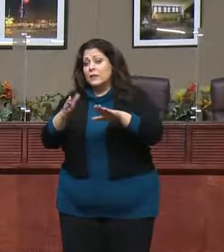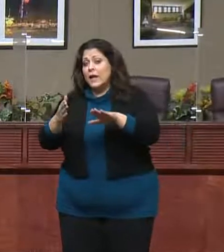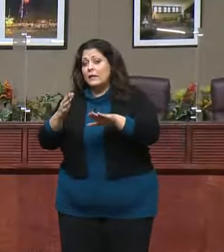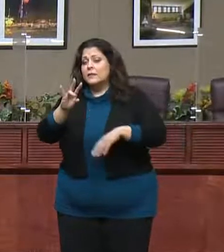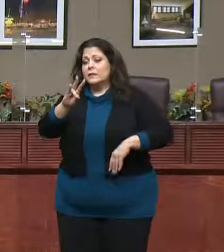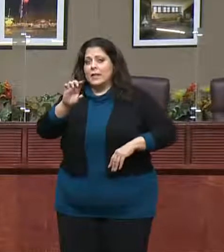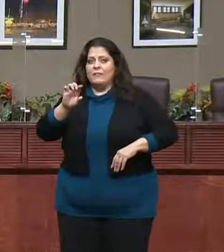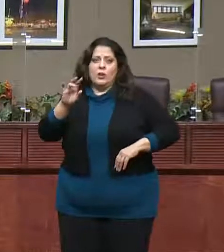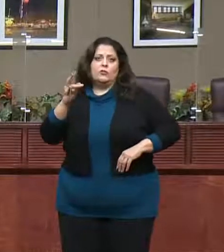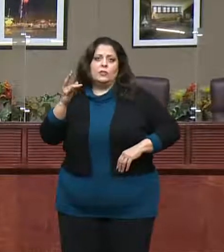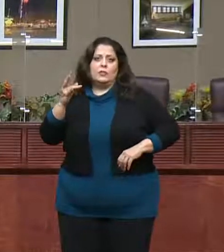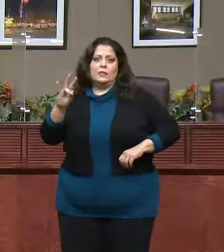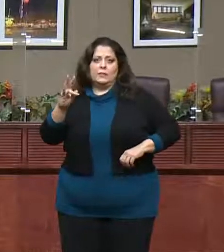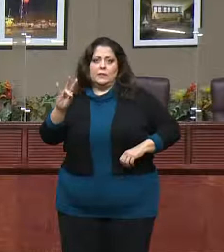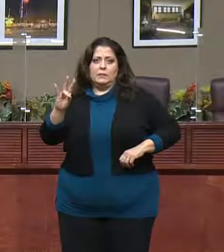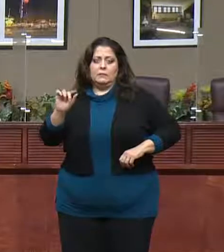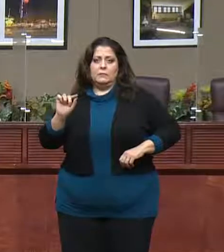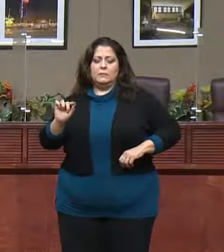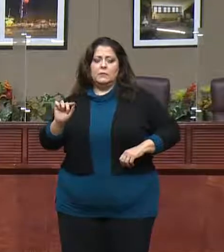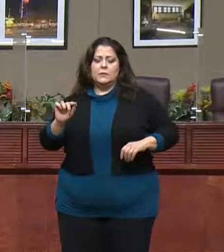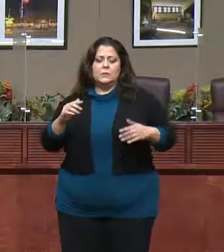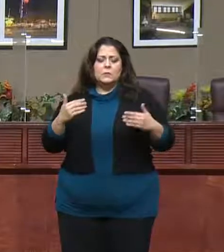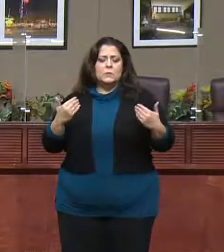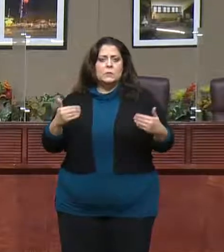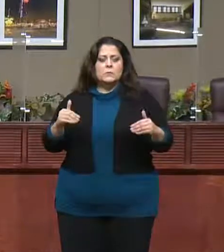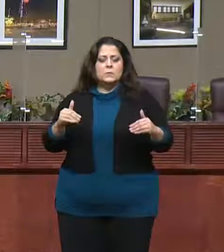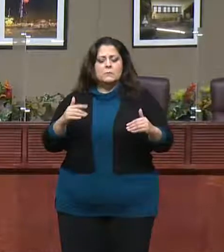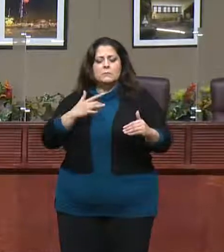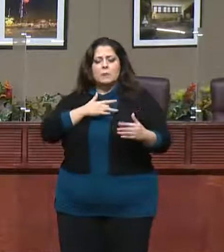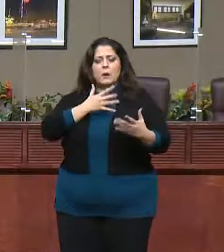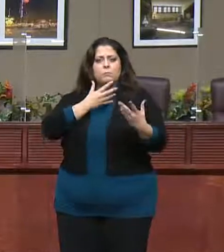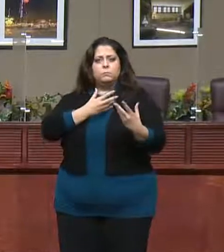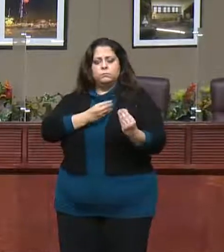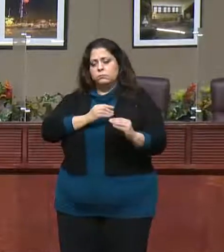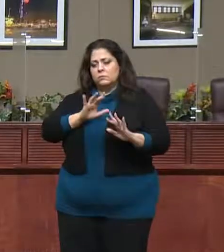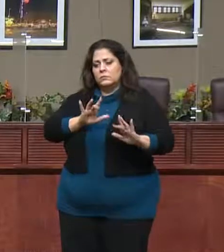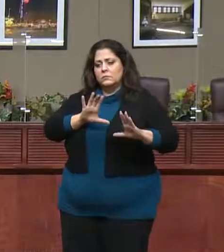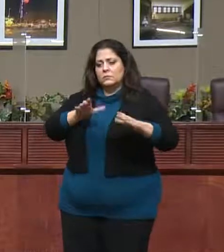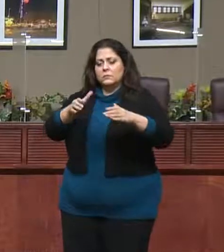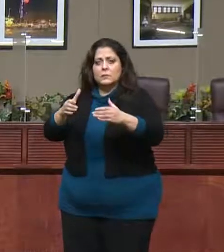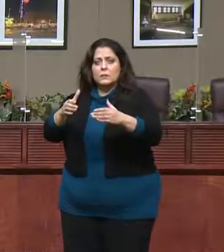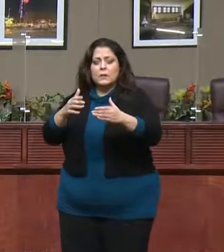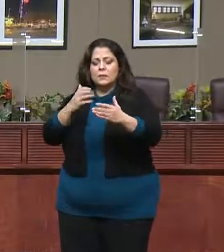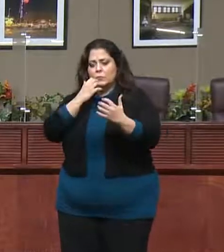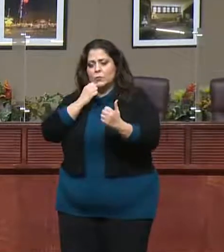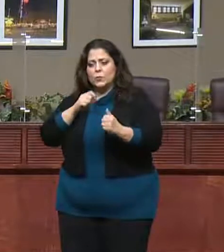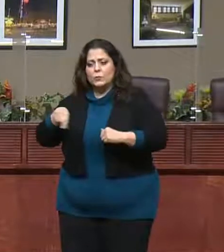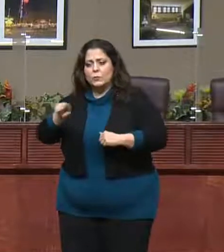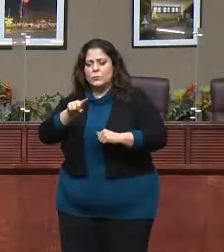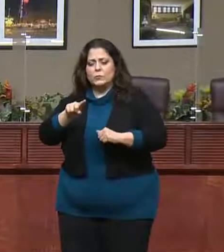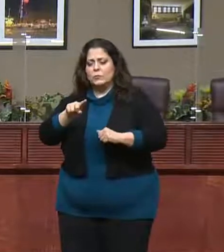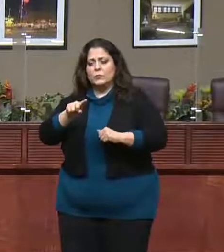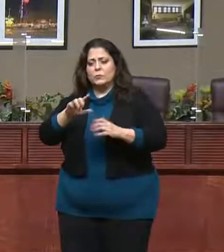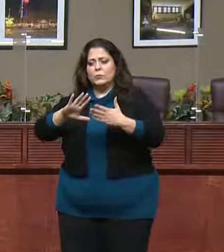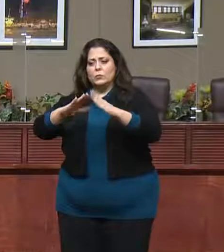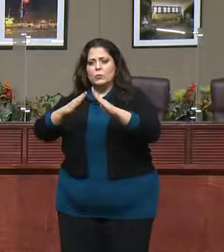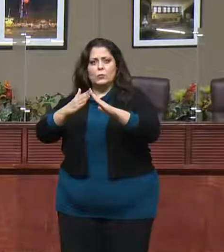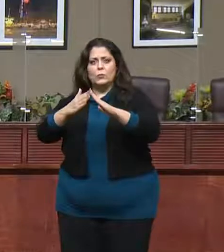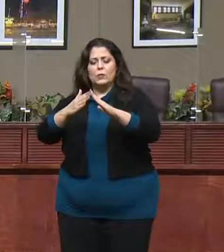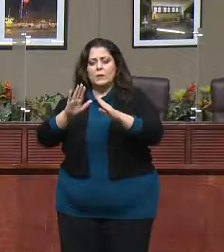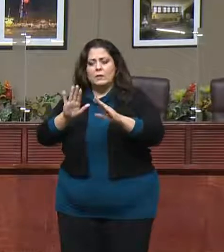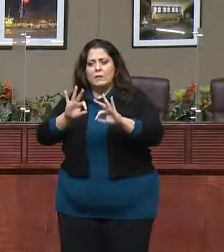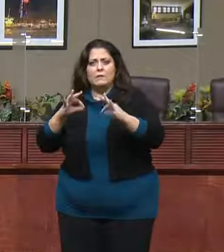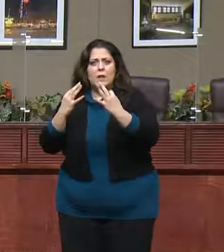717 deaths. And our condolences, we join the Mayor in offering our condolences to our community, their